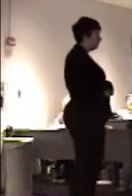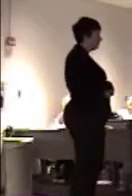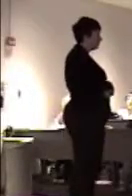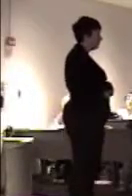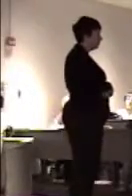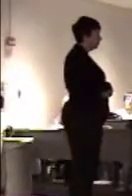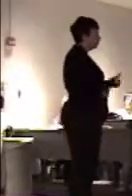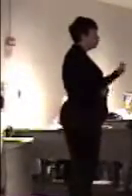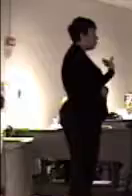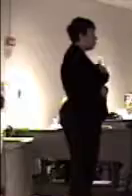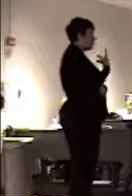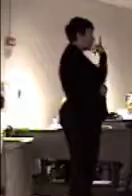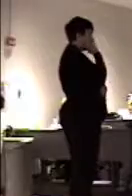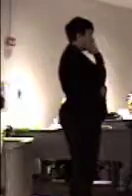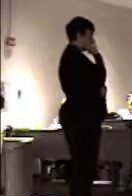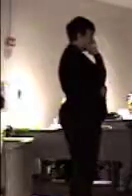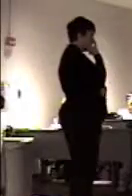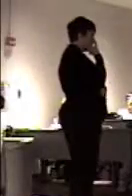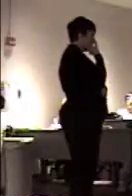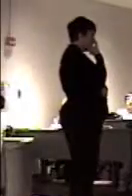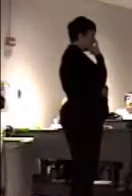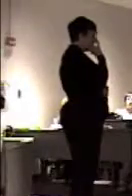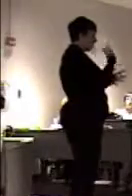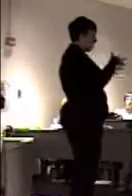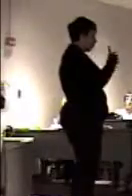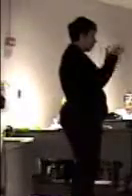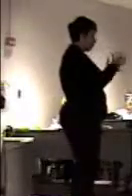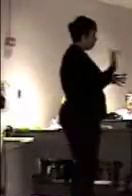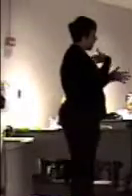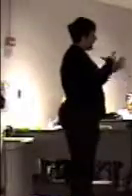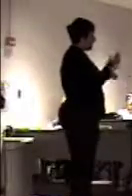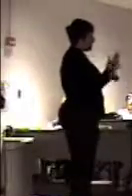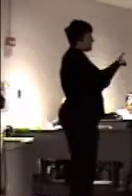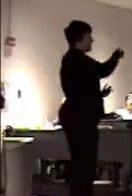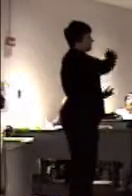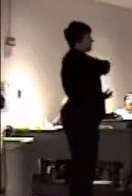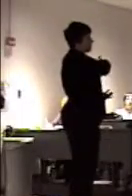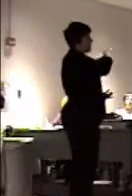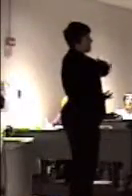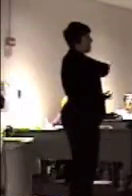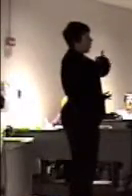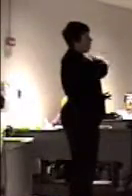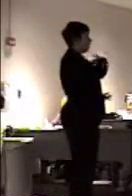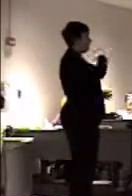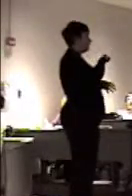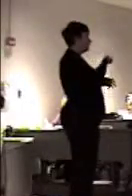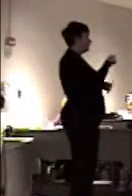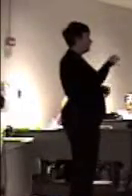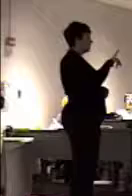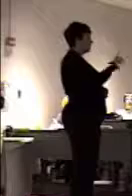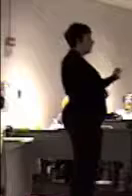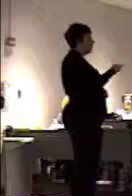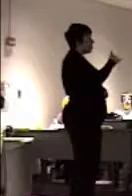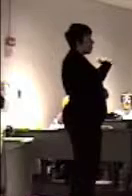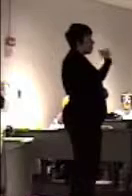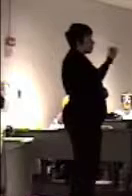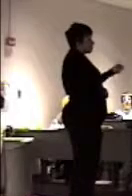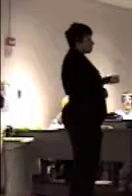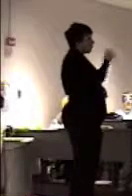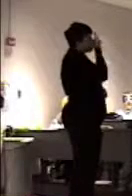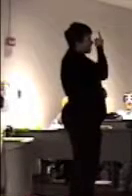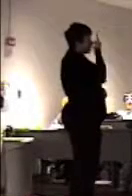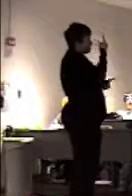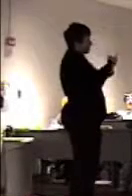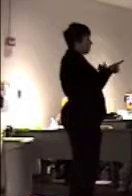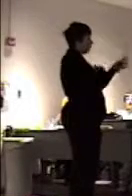So you have modern Americans that say, I developed my own style. I made sense out of karate.